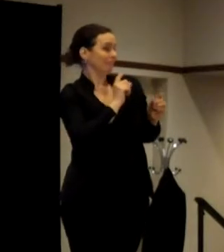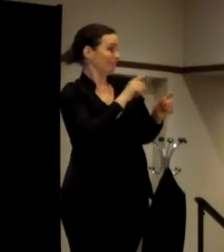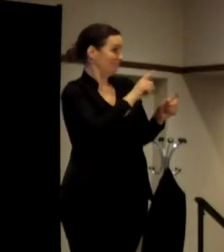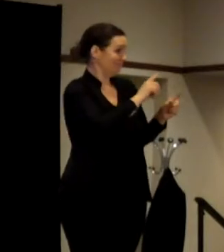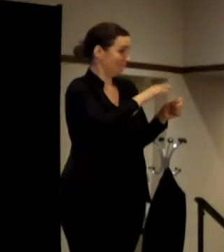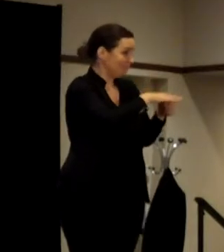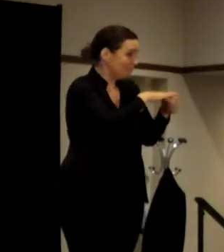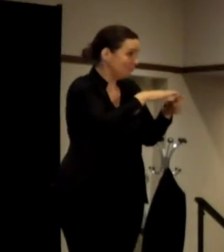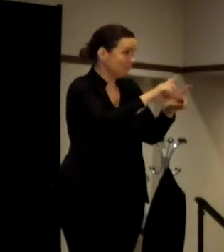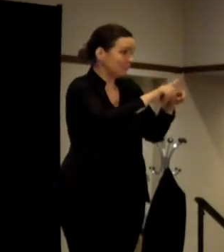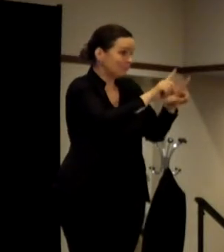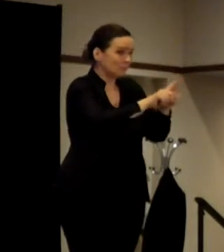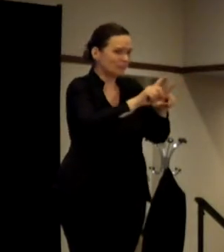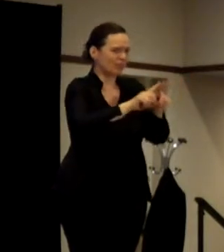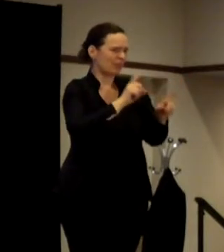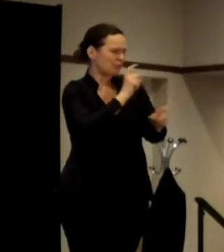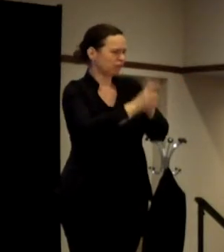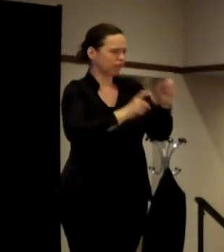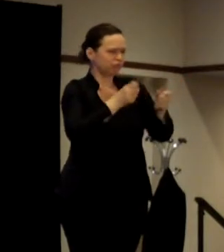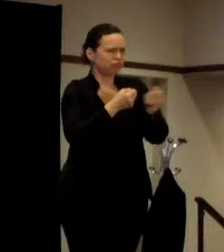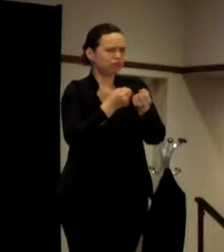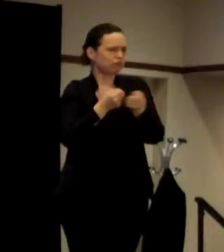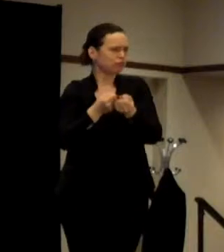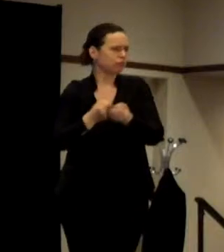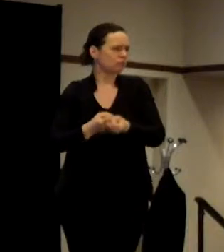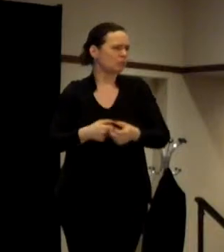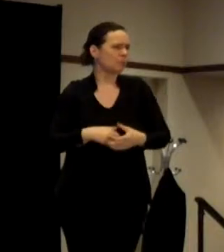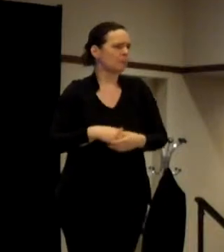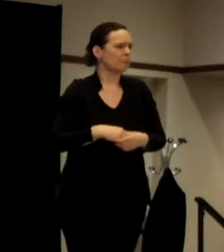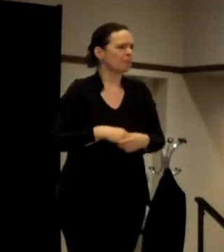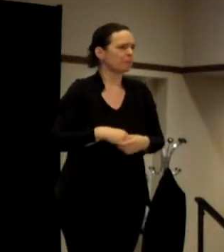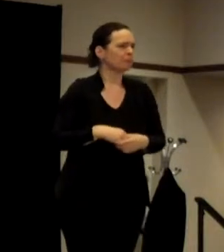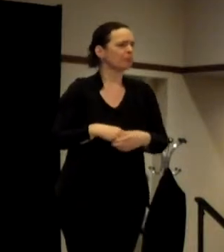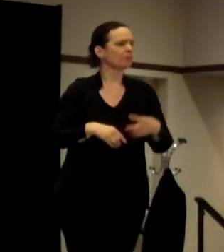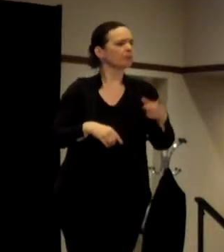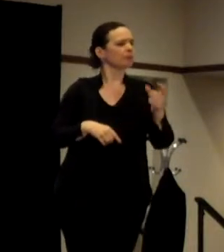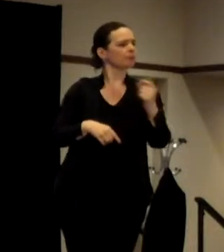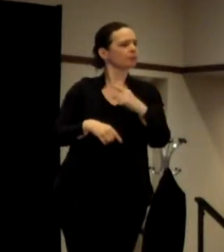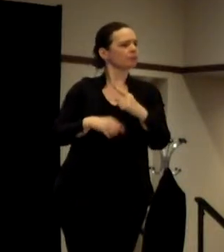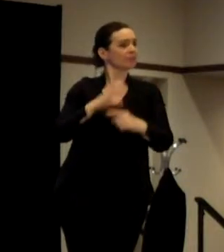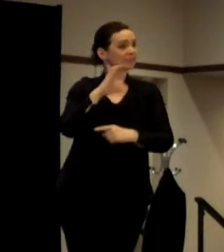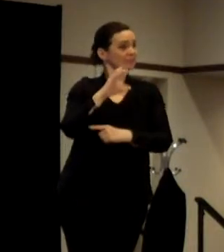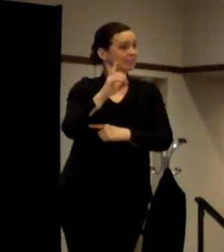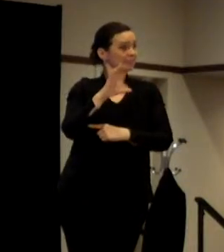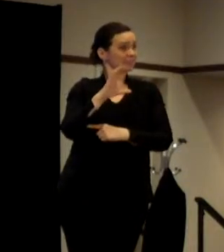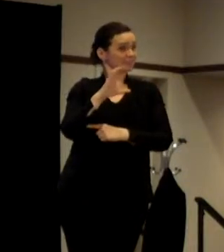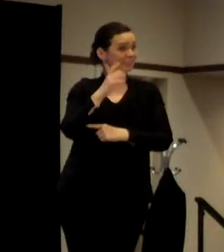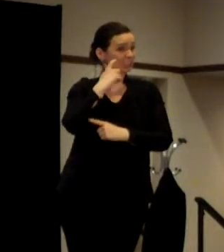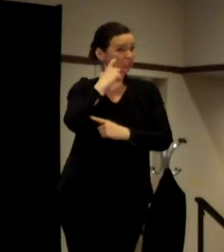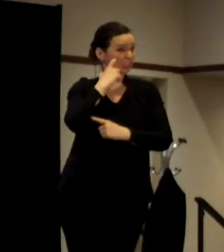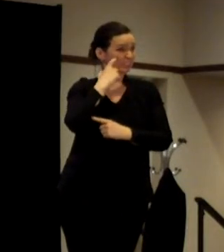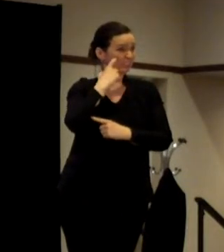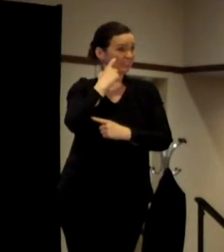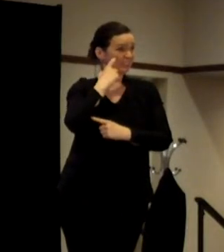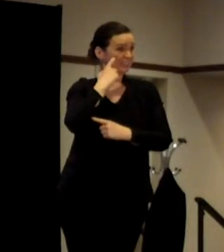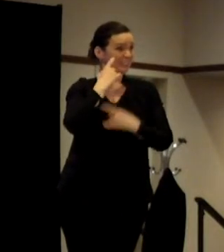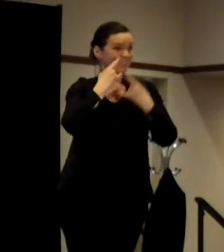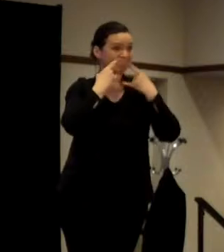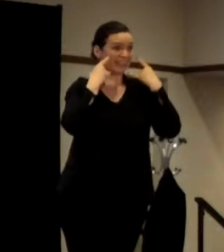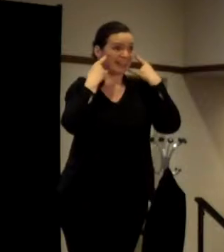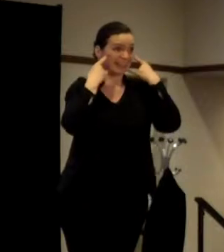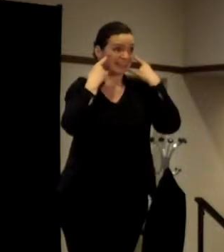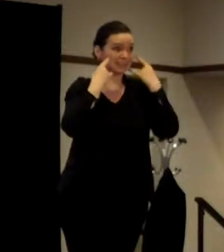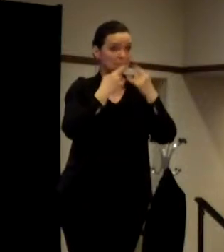Thoughts on the CDC guidelines about vaccines and masks and what you can do when you're vaccinated? Wow, I